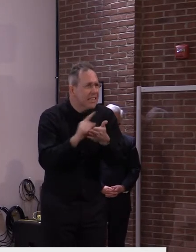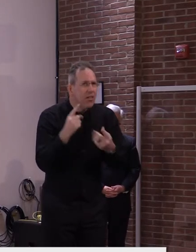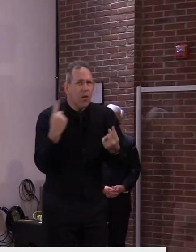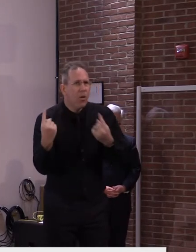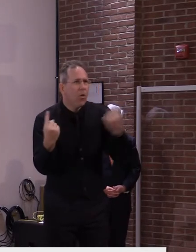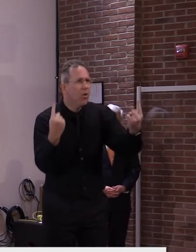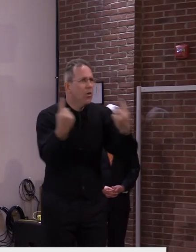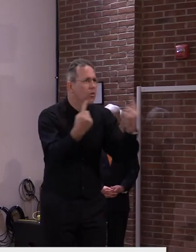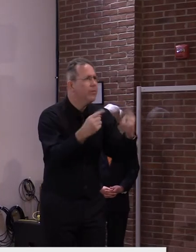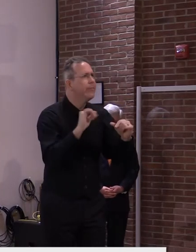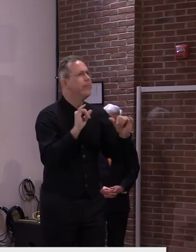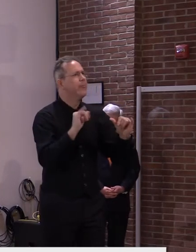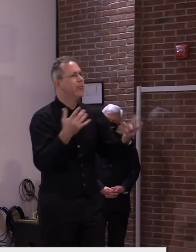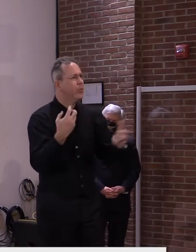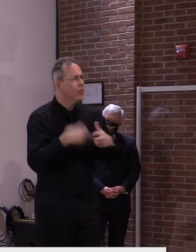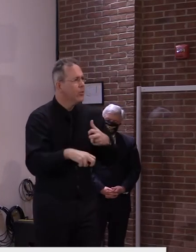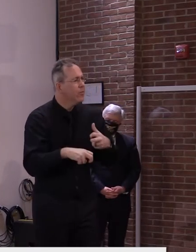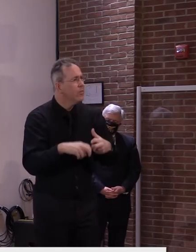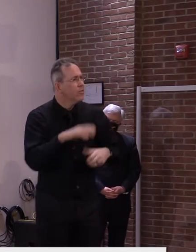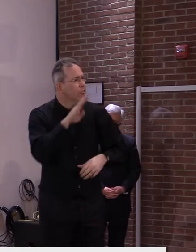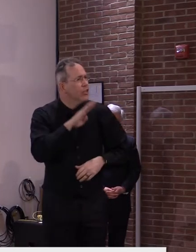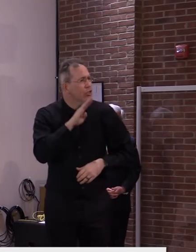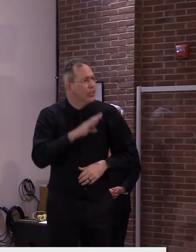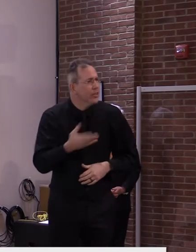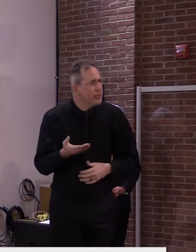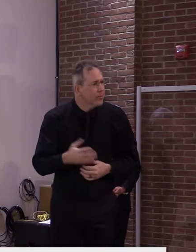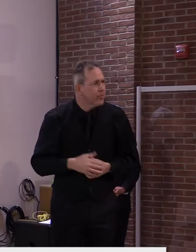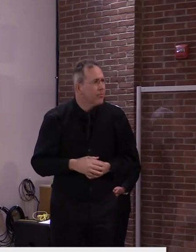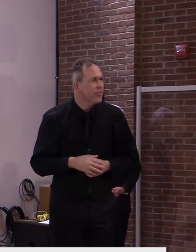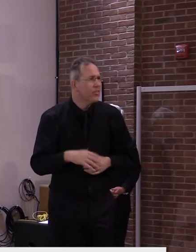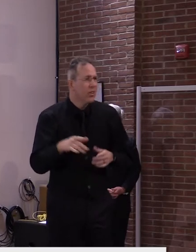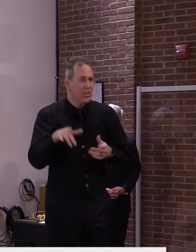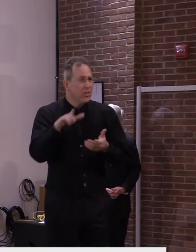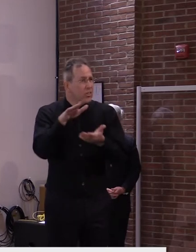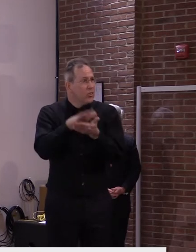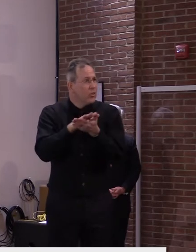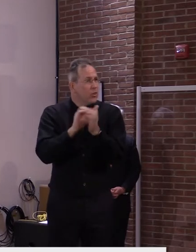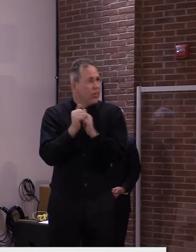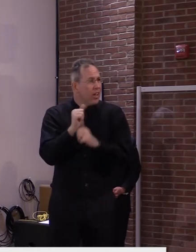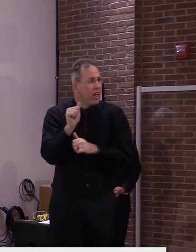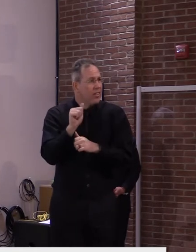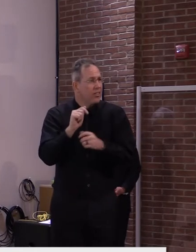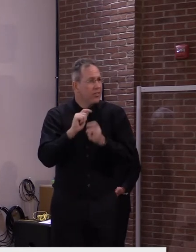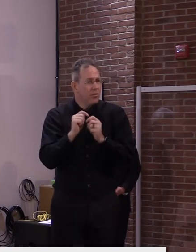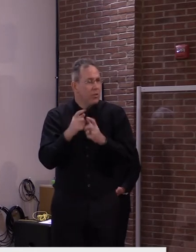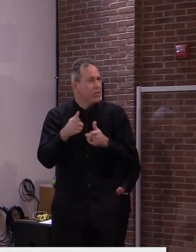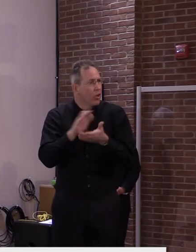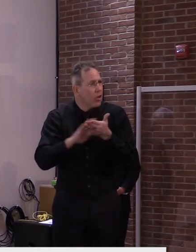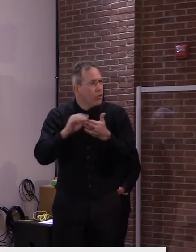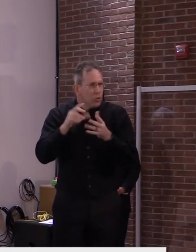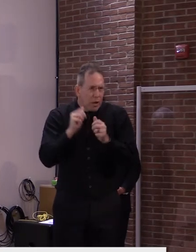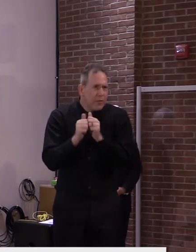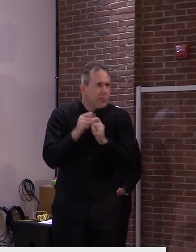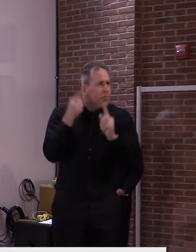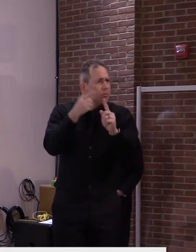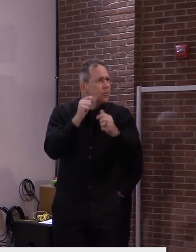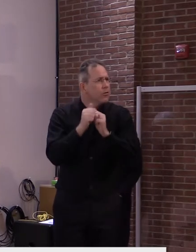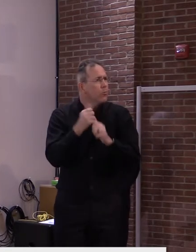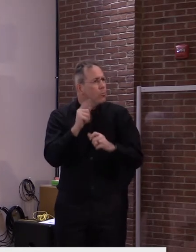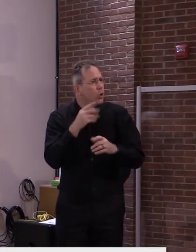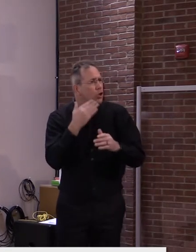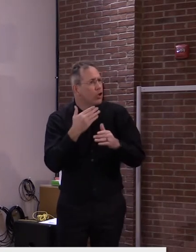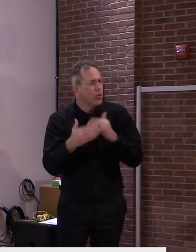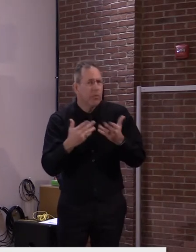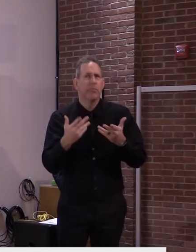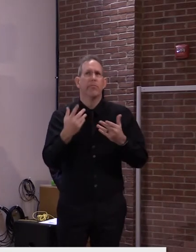traditional college student did between games, things of that sort. So I just wanted to add that dimension and to let people know we hear your voices, and